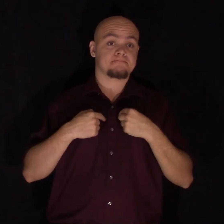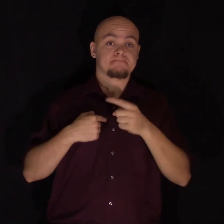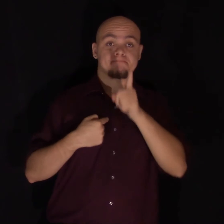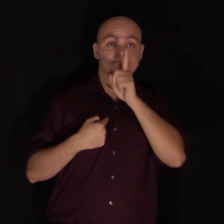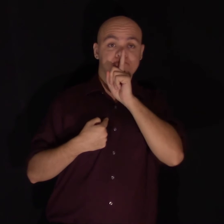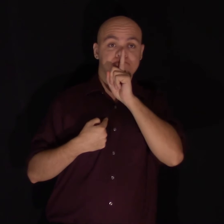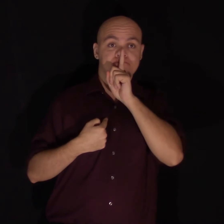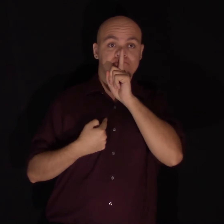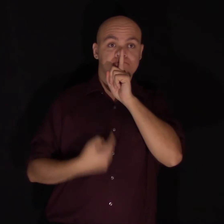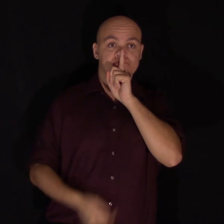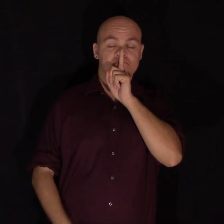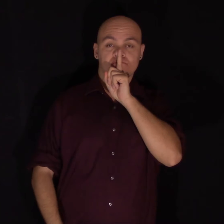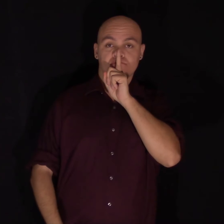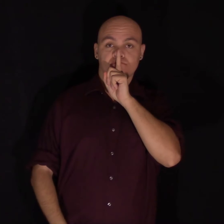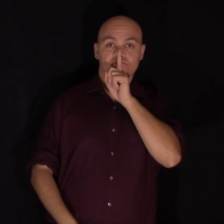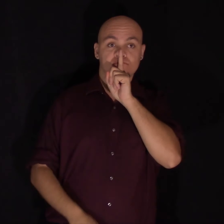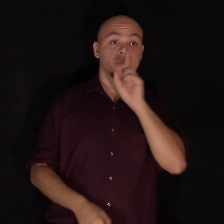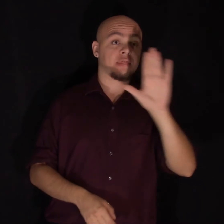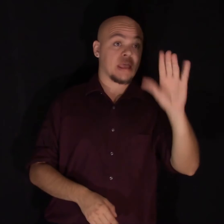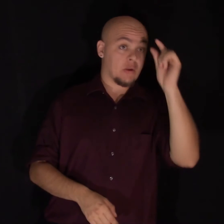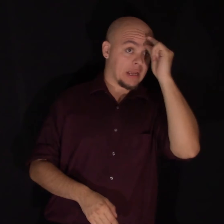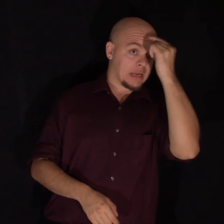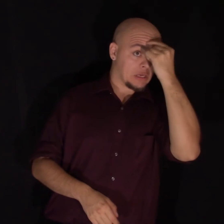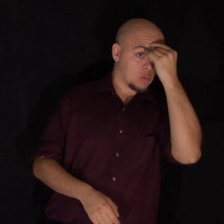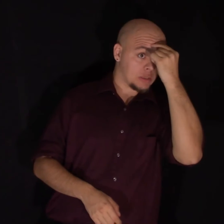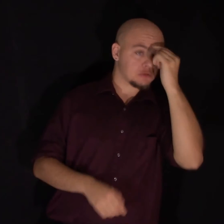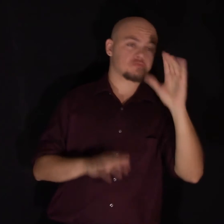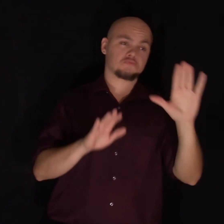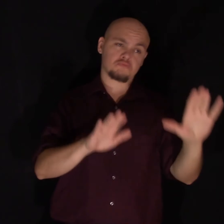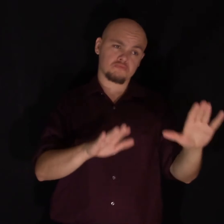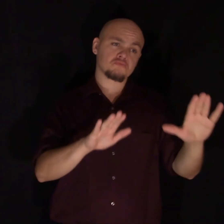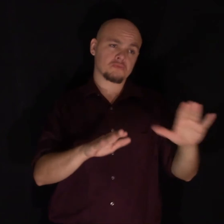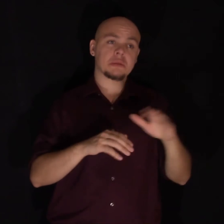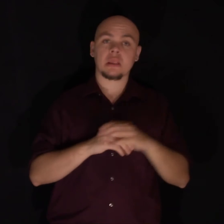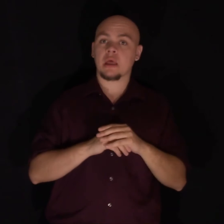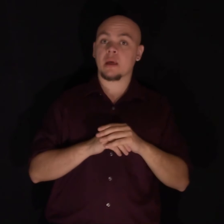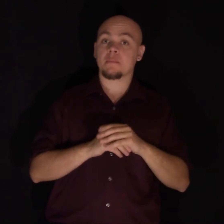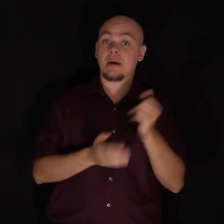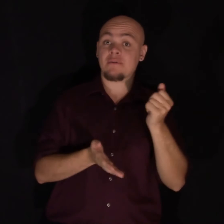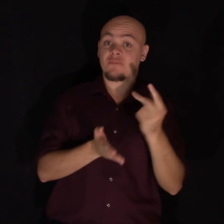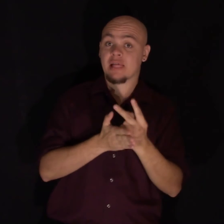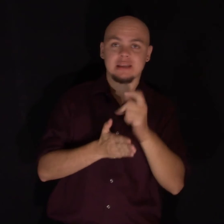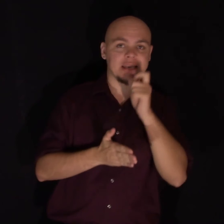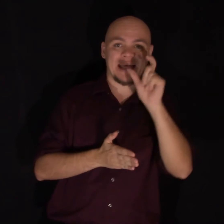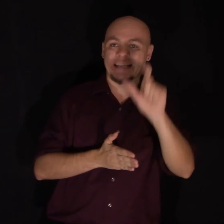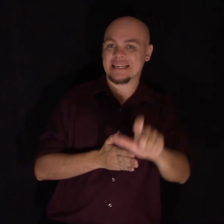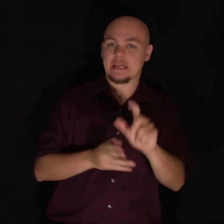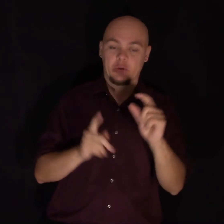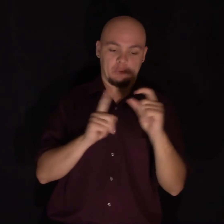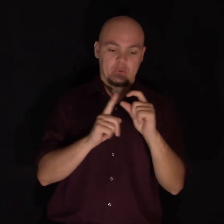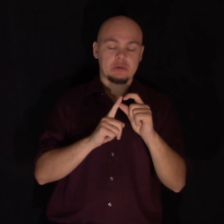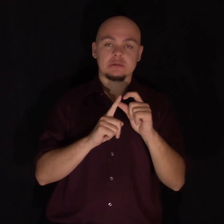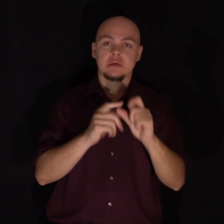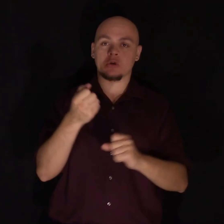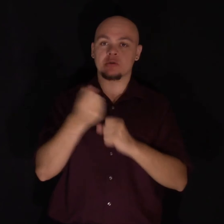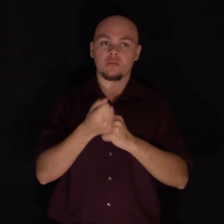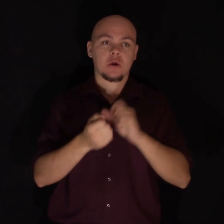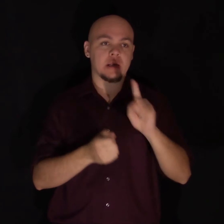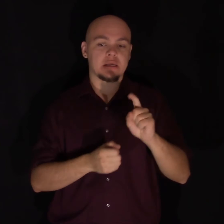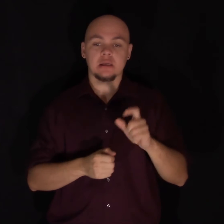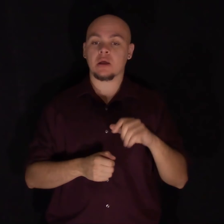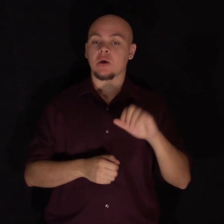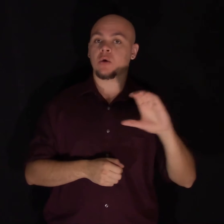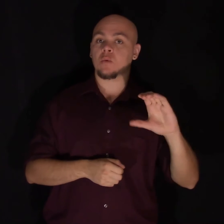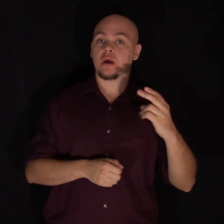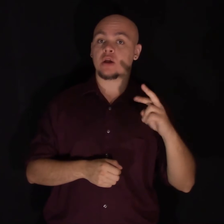anything, appeasing ignorance with my silence, unaware that validation doesn't need words to endorse its existence. When Christian was beat